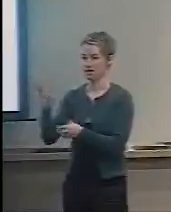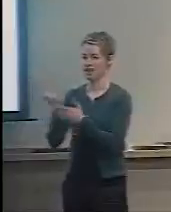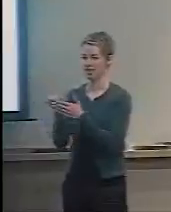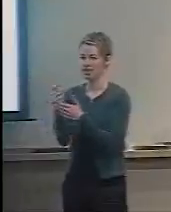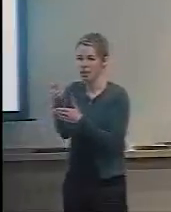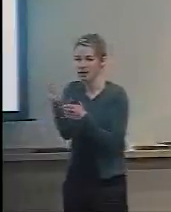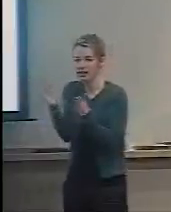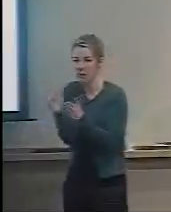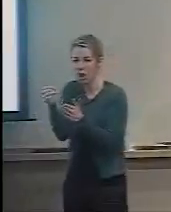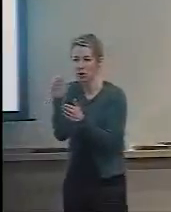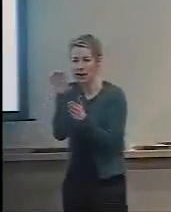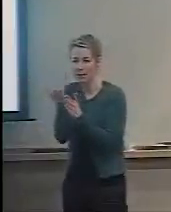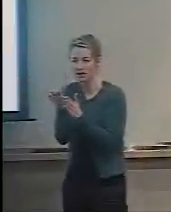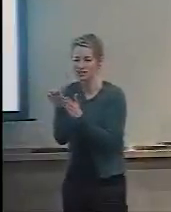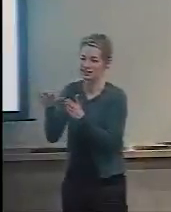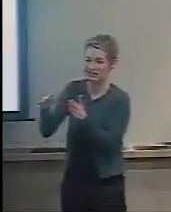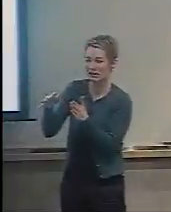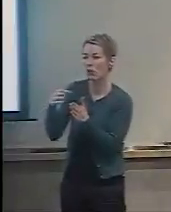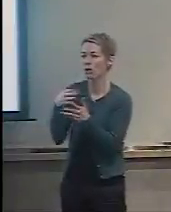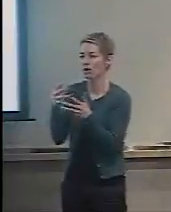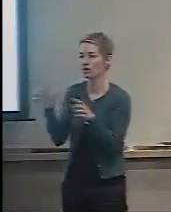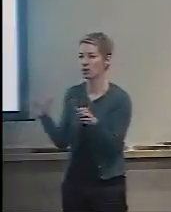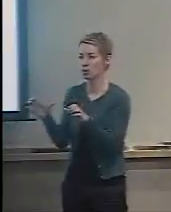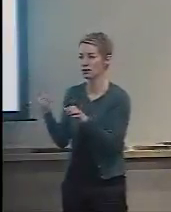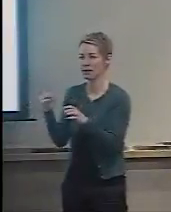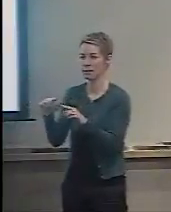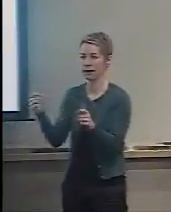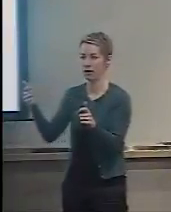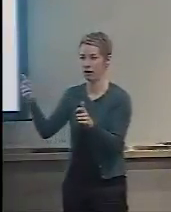good. We'd like to do something bigger.